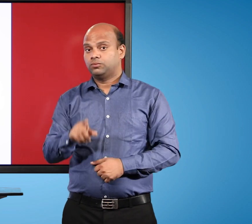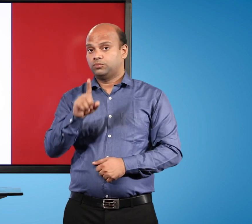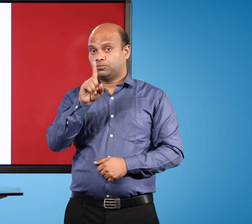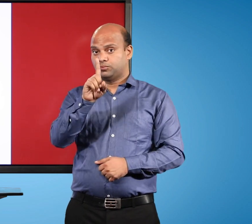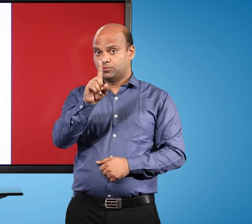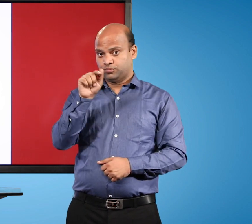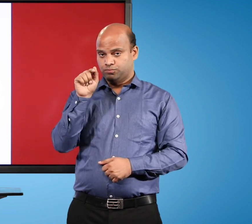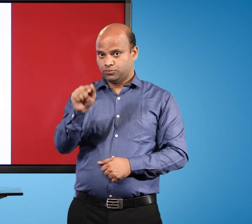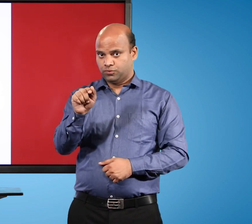1.